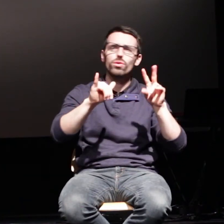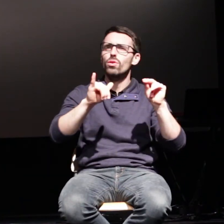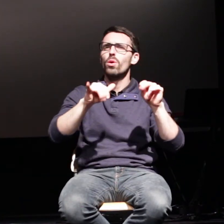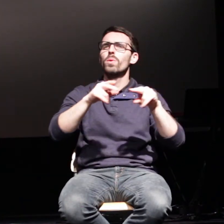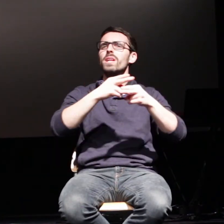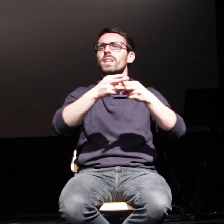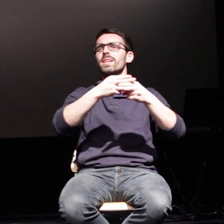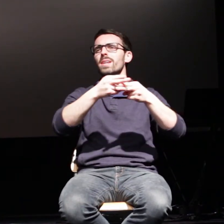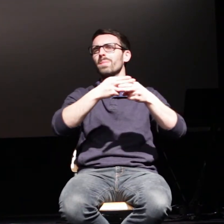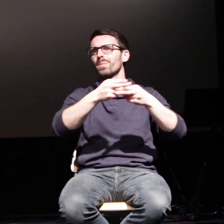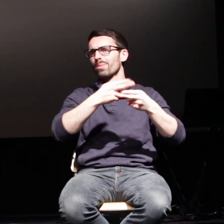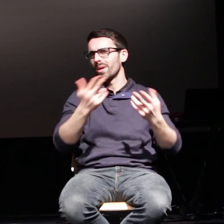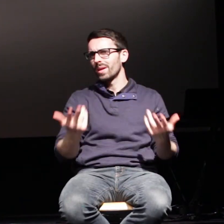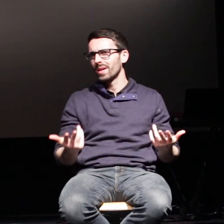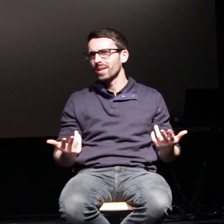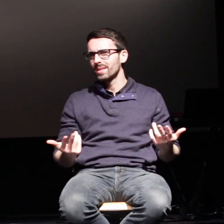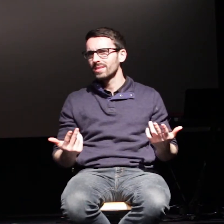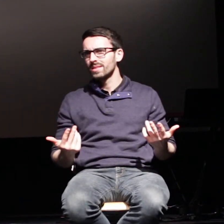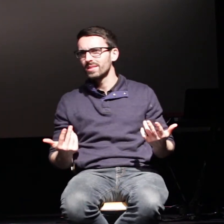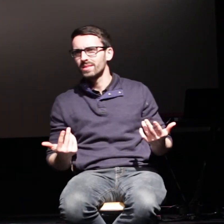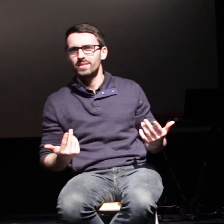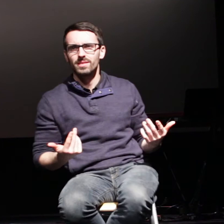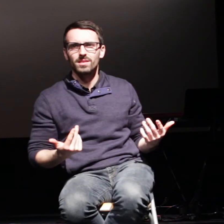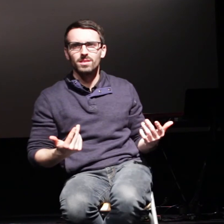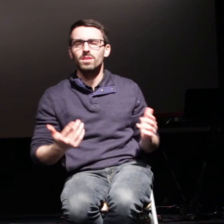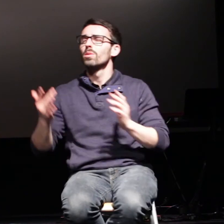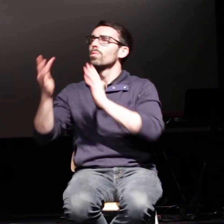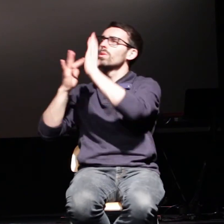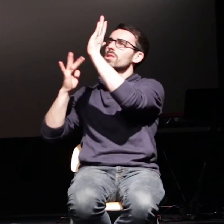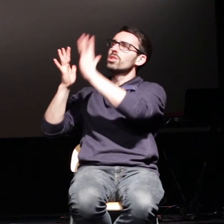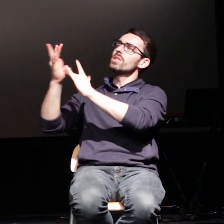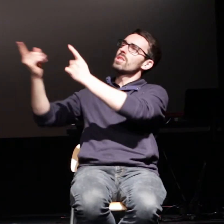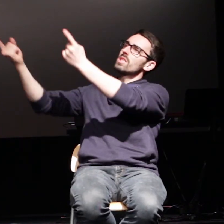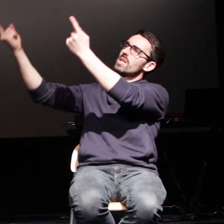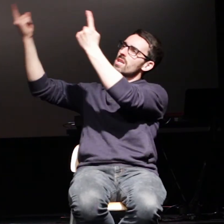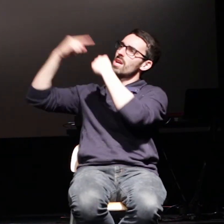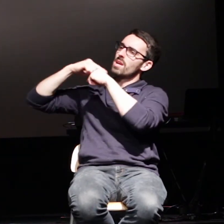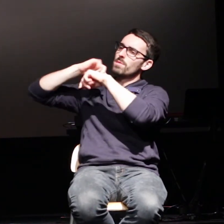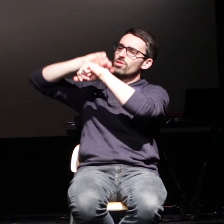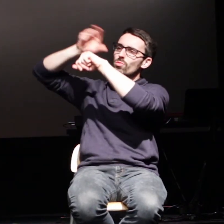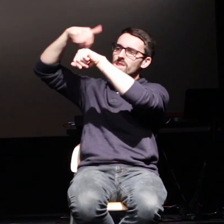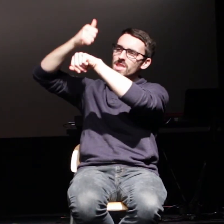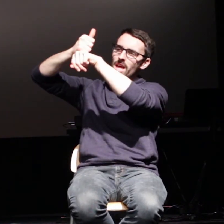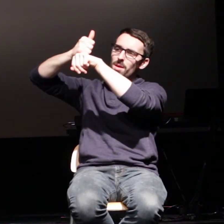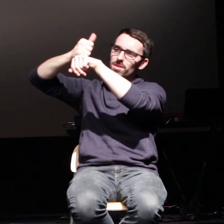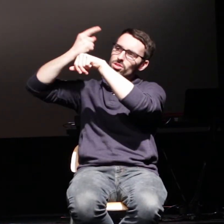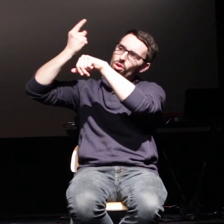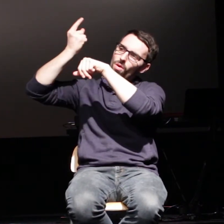while. What Jesus came to do was to build an eternal home.